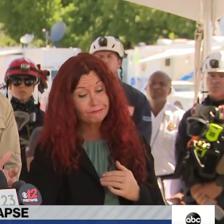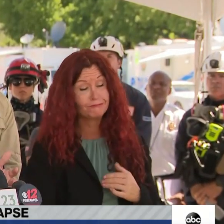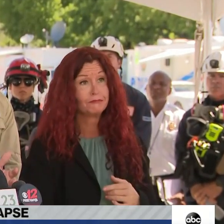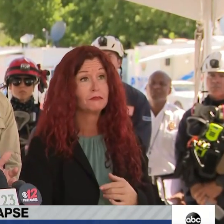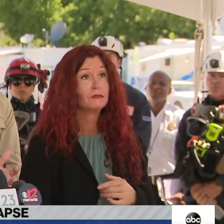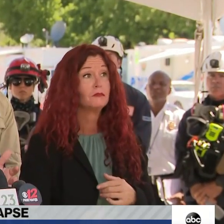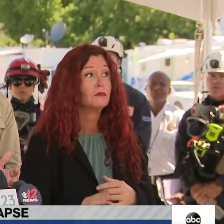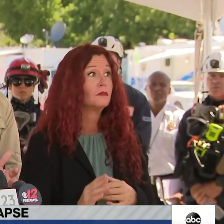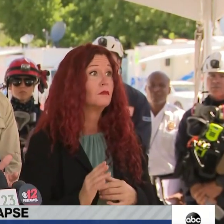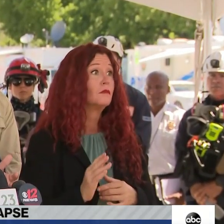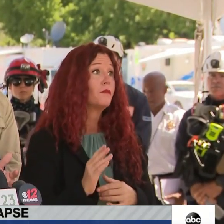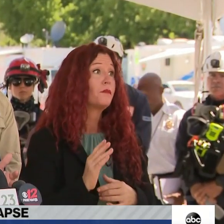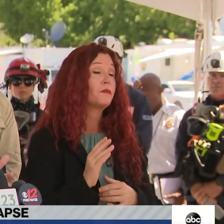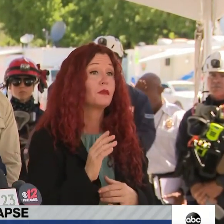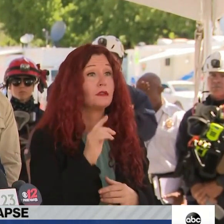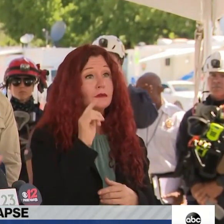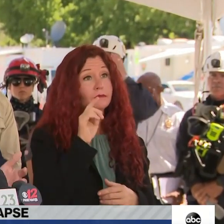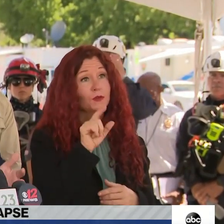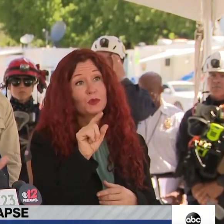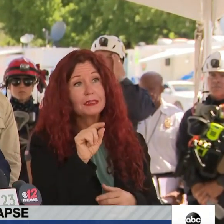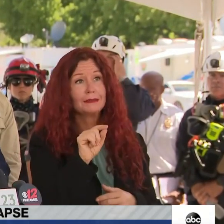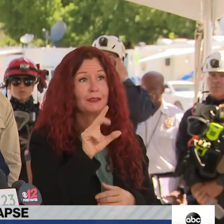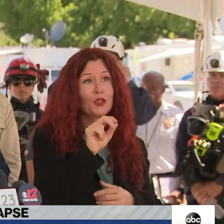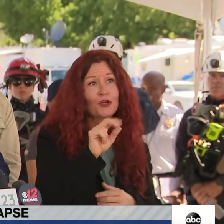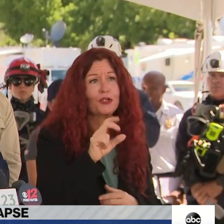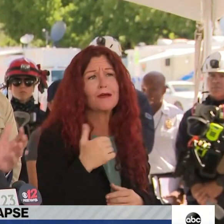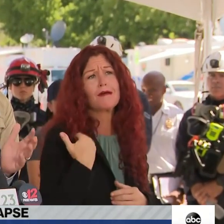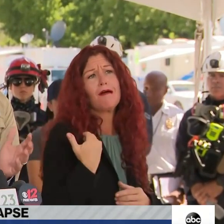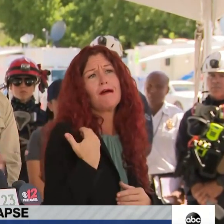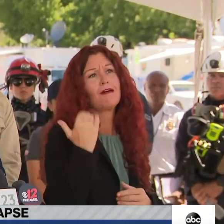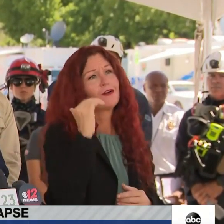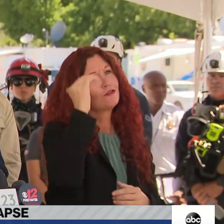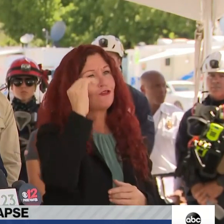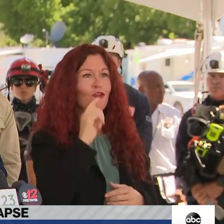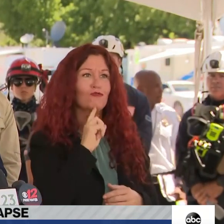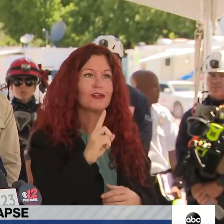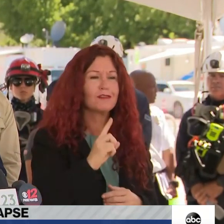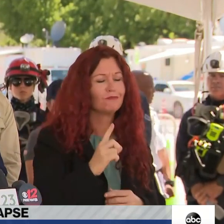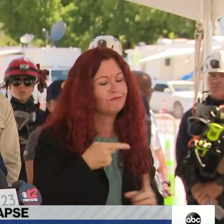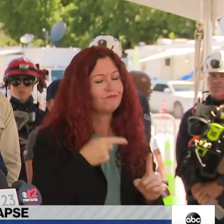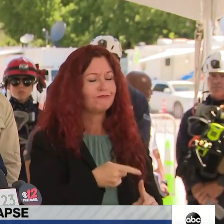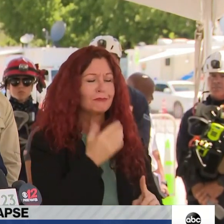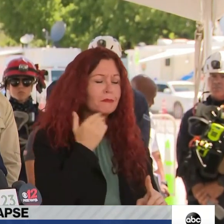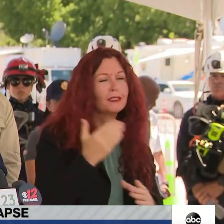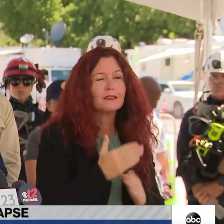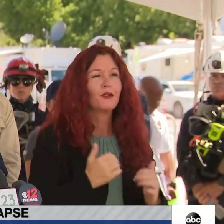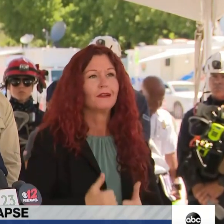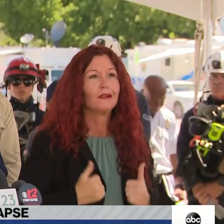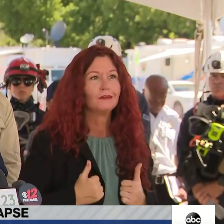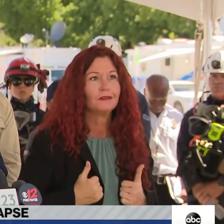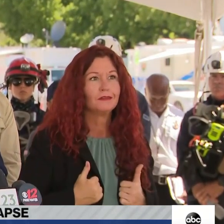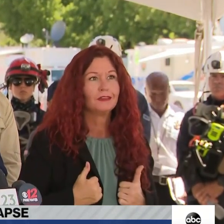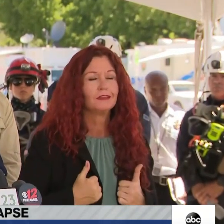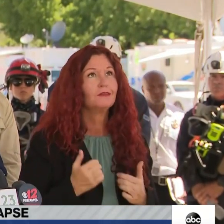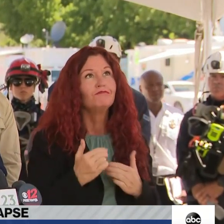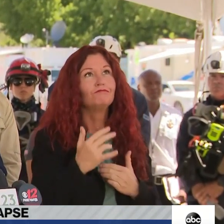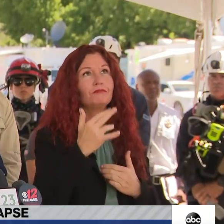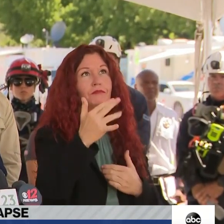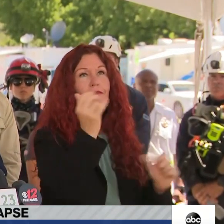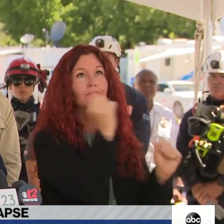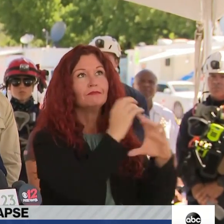these younger adults in the prime of their life have all this opportunity ahead of them. You know, very,